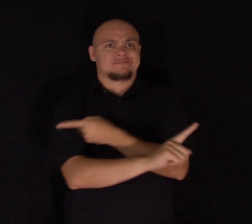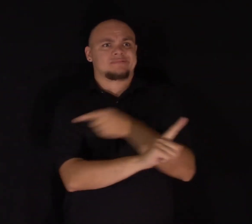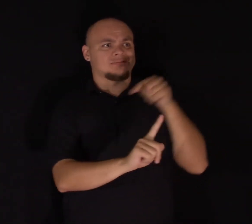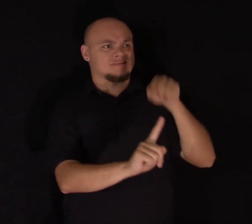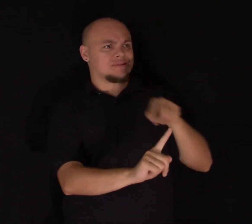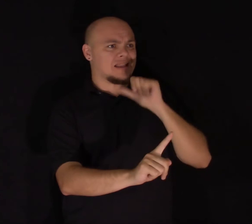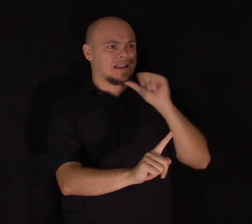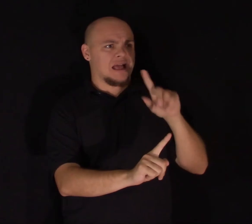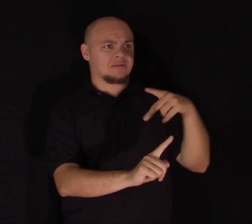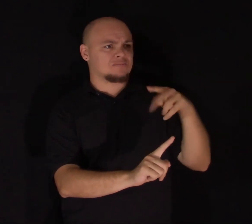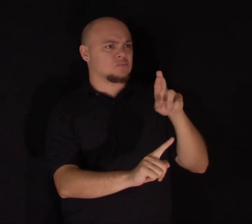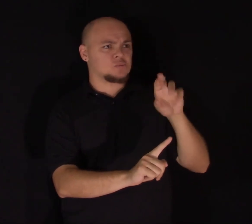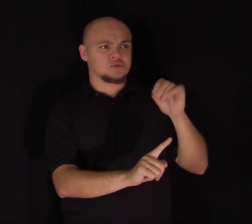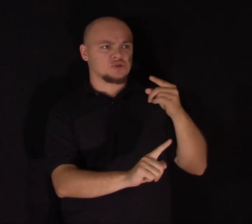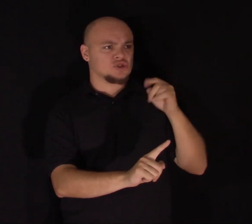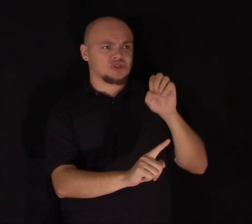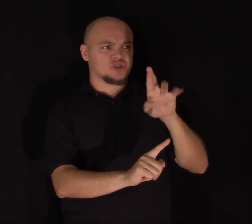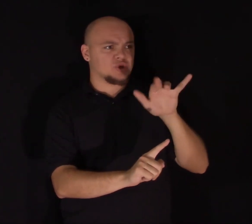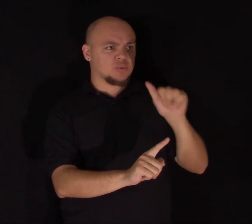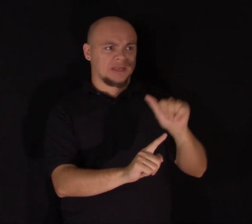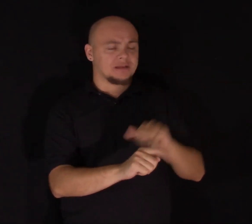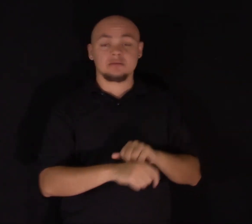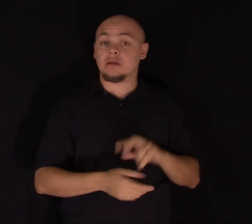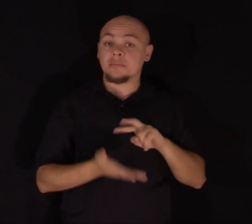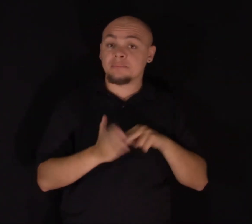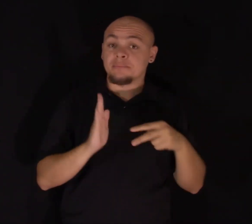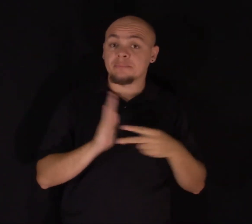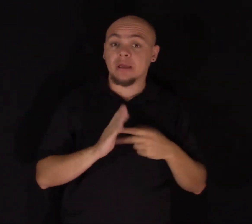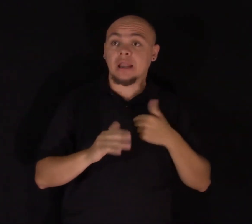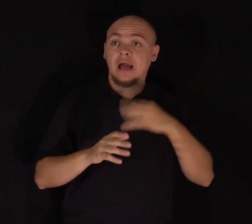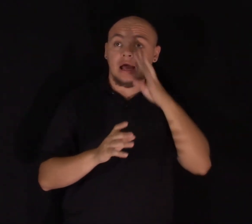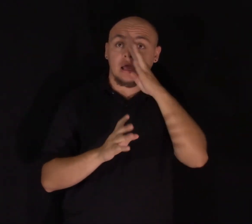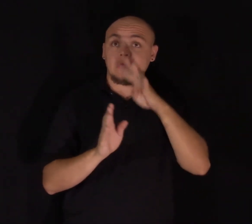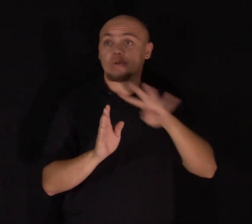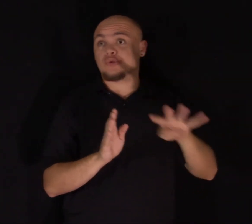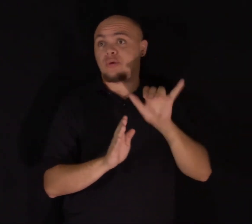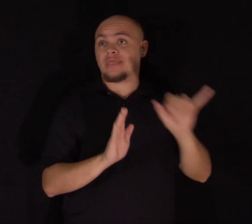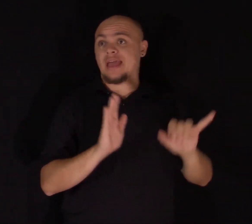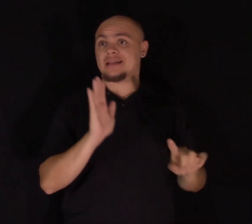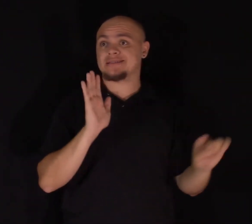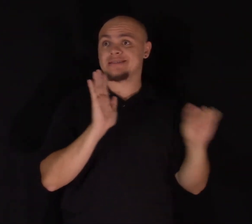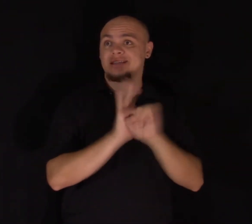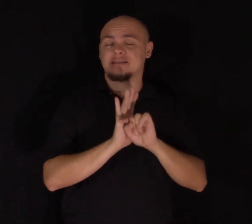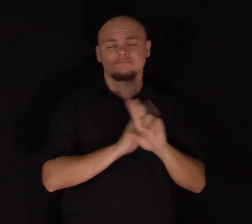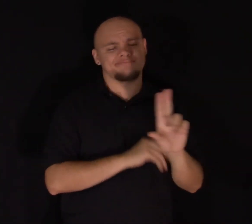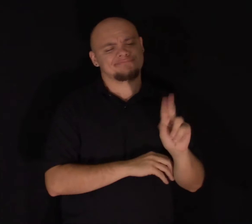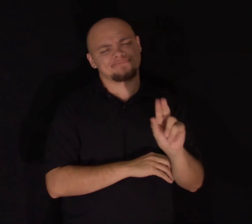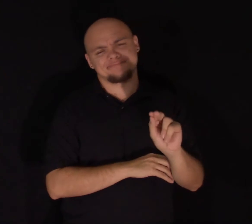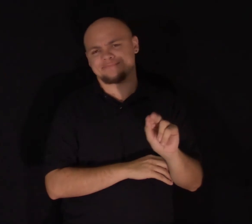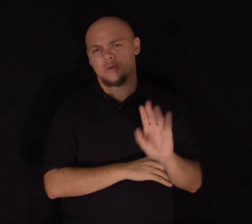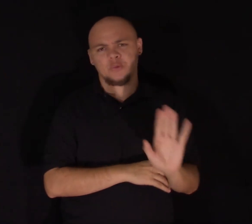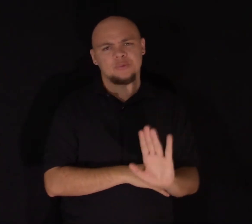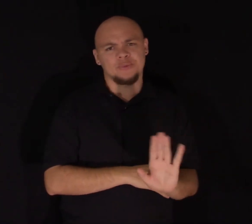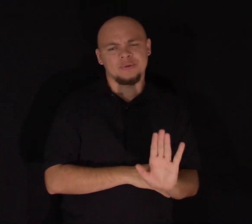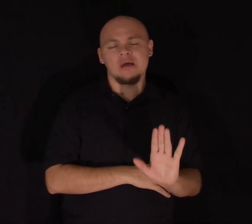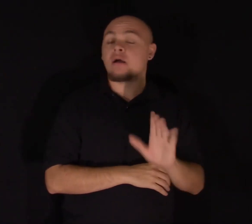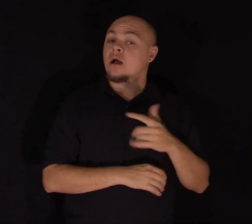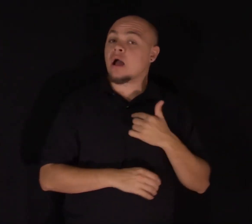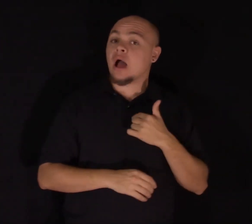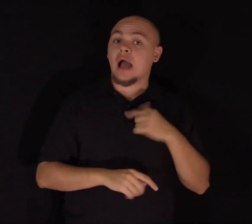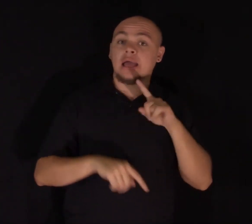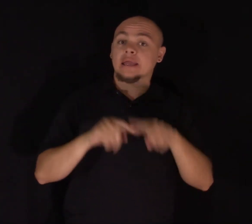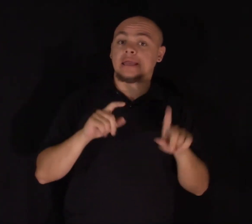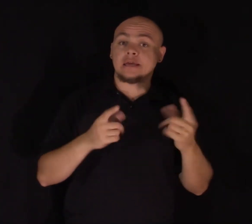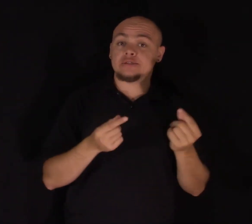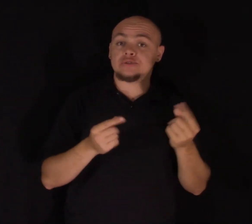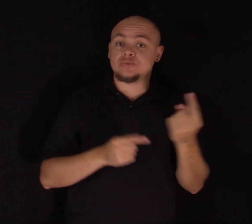with progeria at all. Now, this doesn't mean that I ignore the negative aspects of these obstacles. When I can't do something